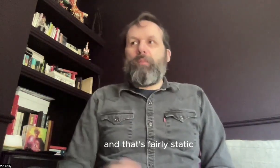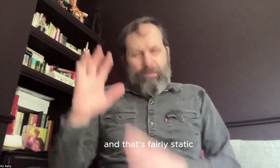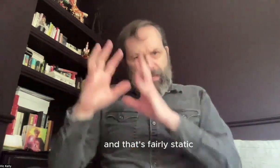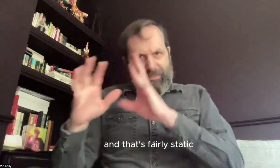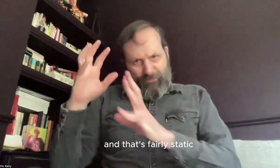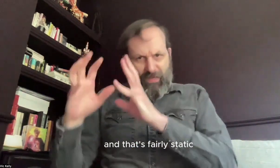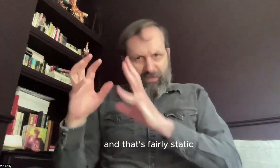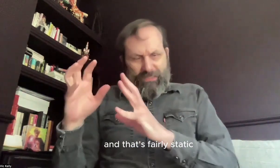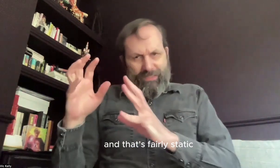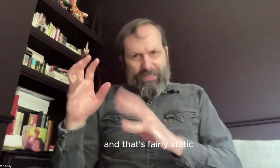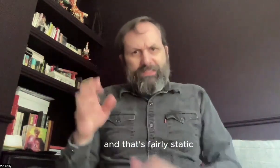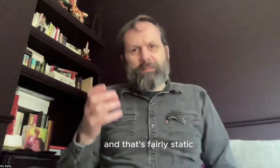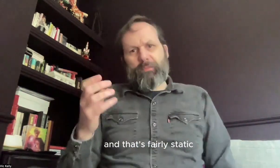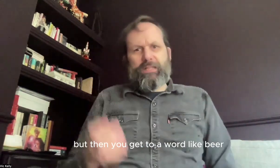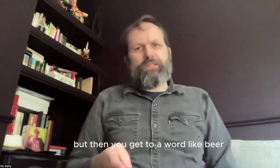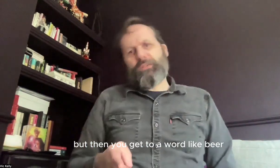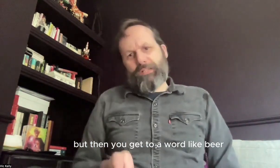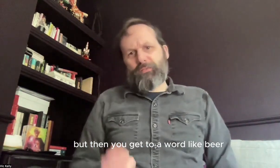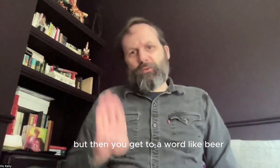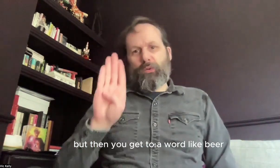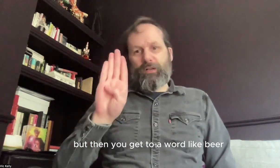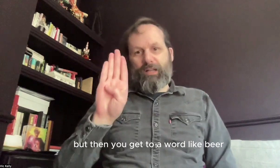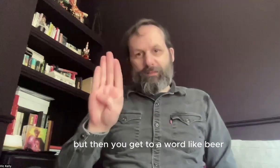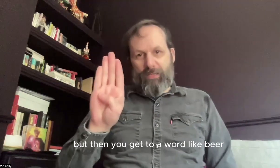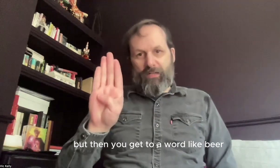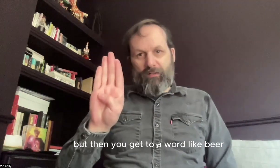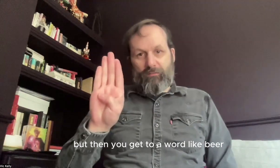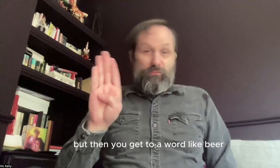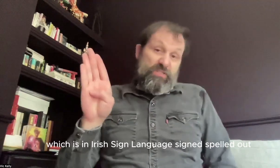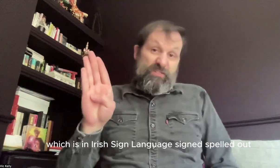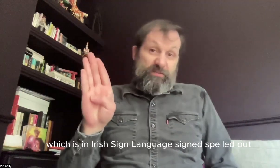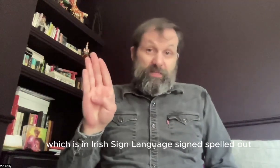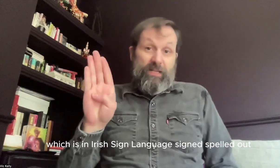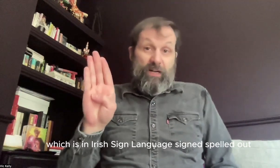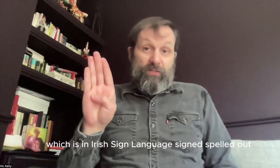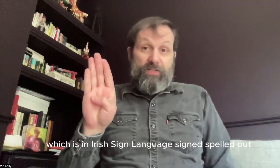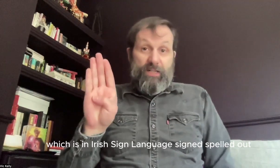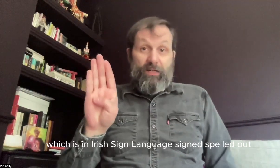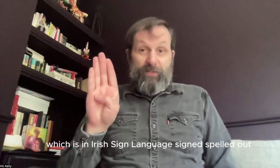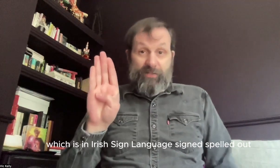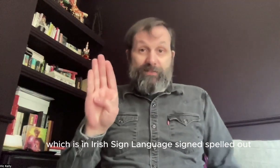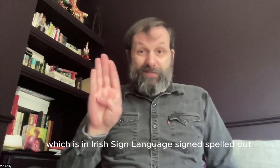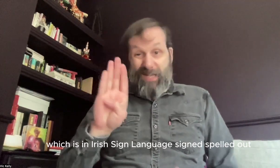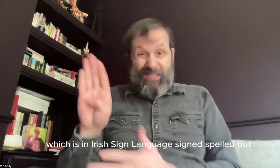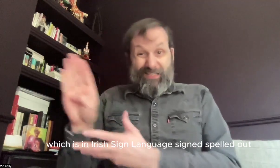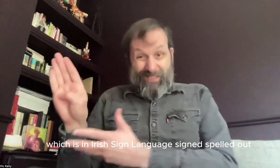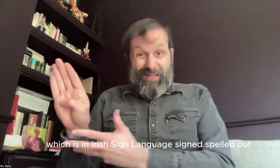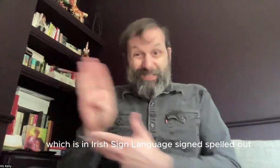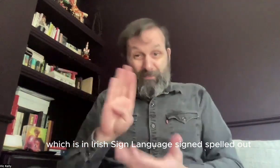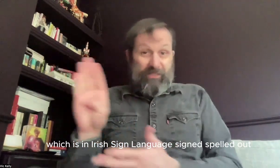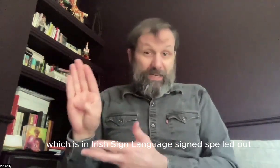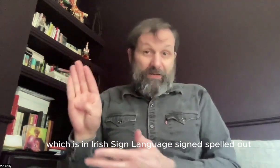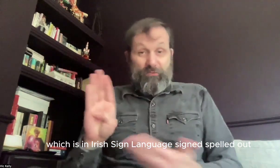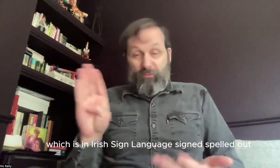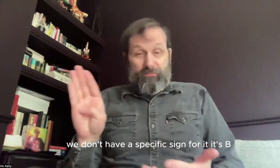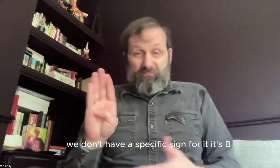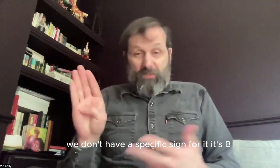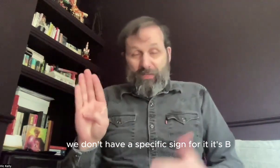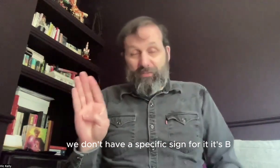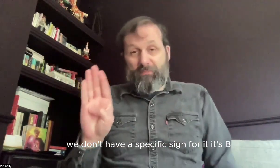And that's fairly static, but then you get to a word like beer, which is in Irish Sign Language spelled out. We don't have a